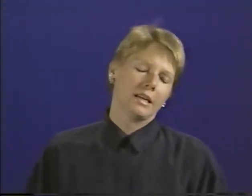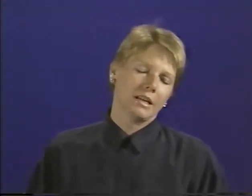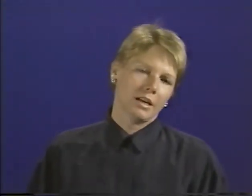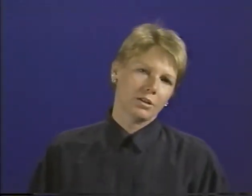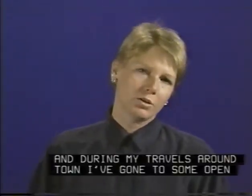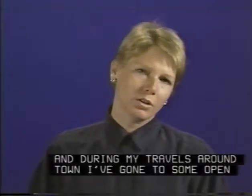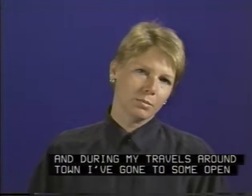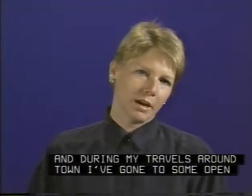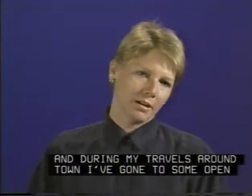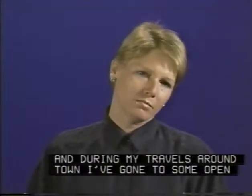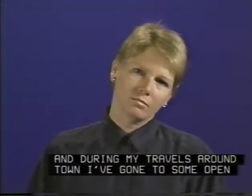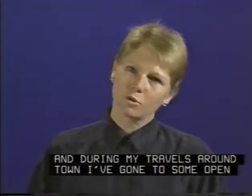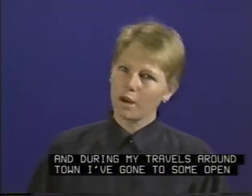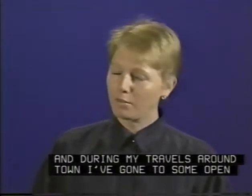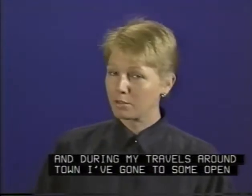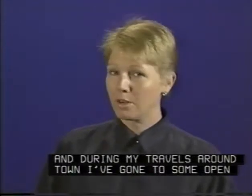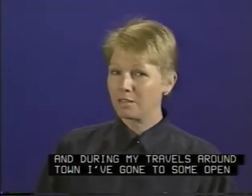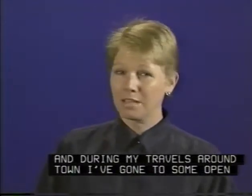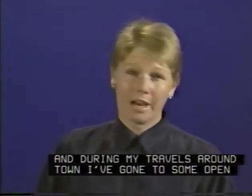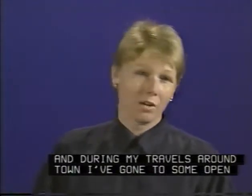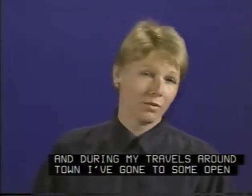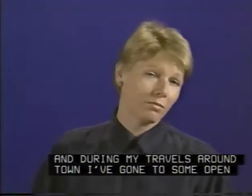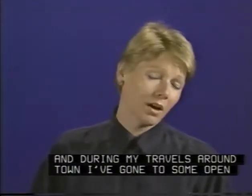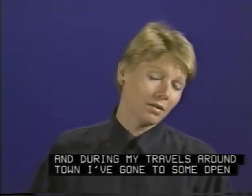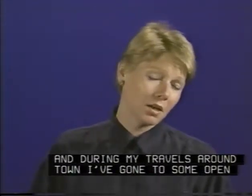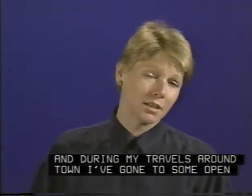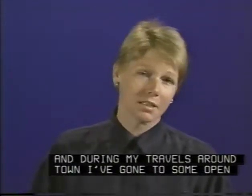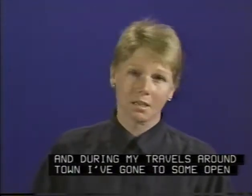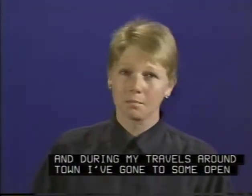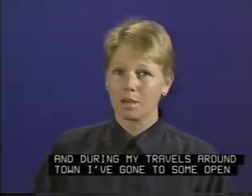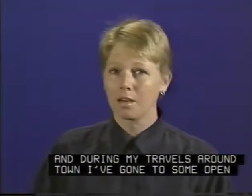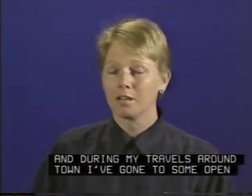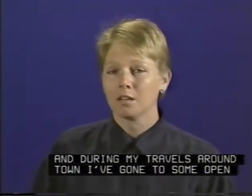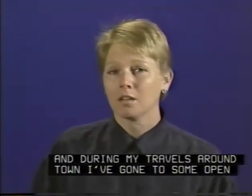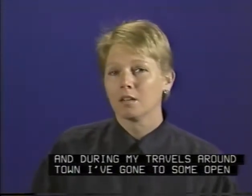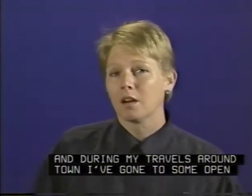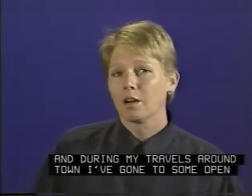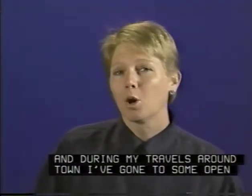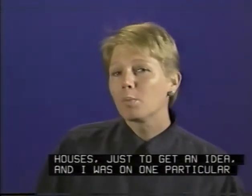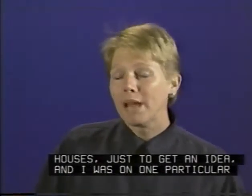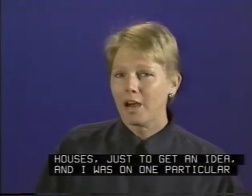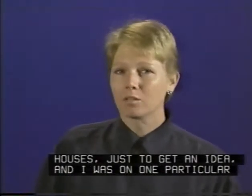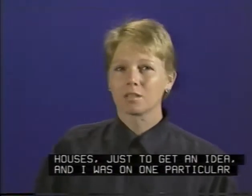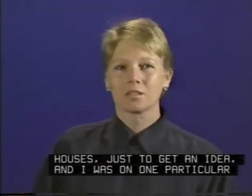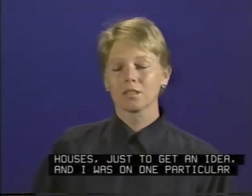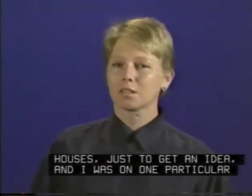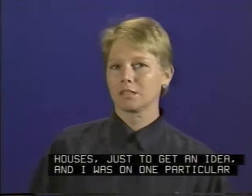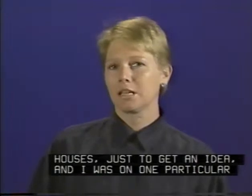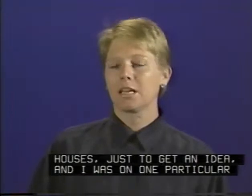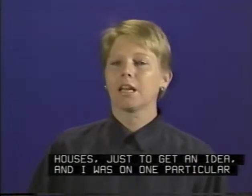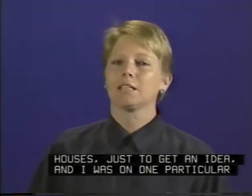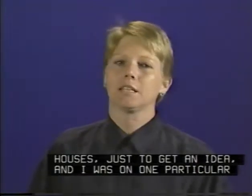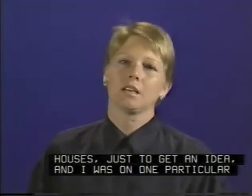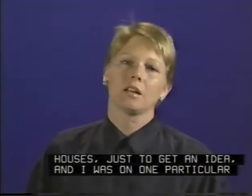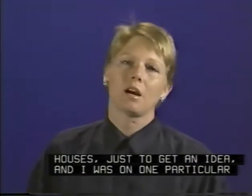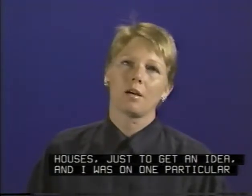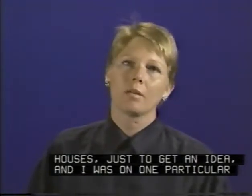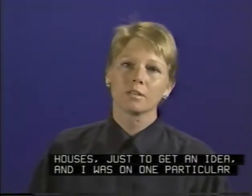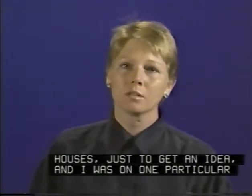And during my travels around town, I've gone to some open houses just to get an idea. And I was on